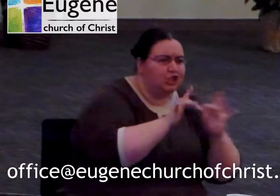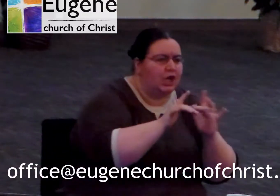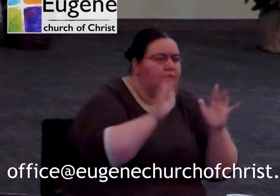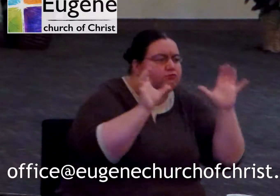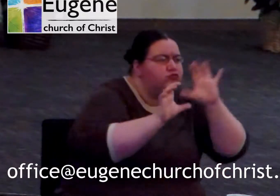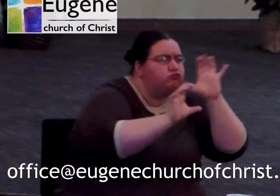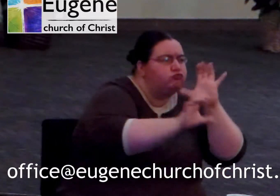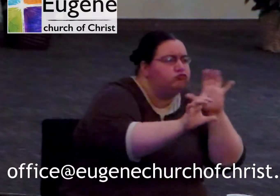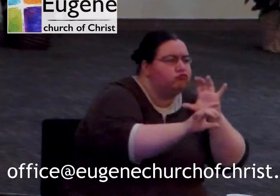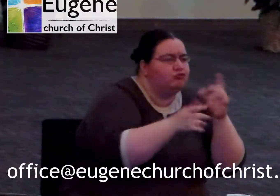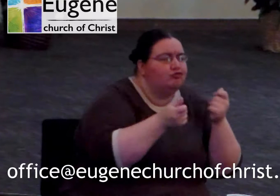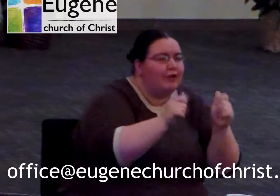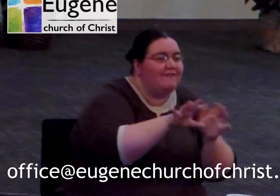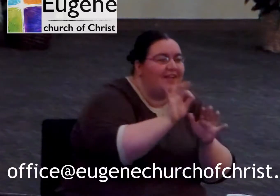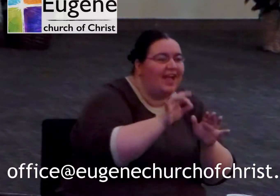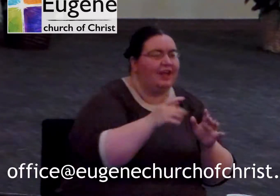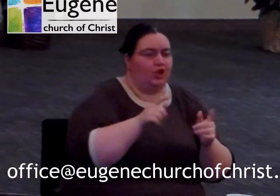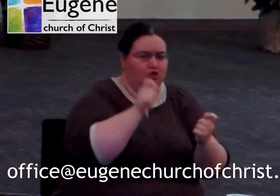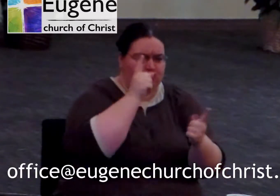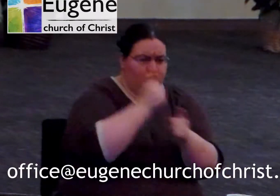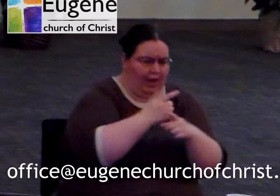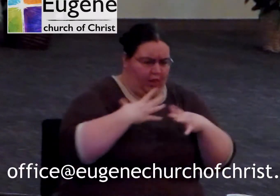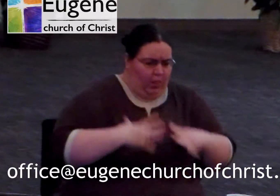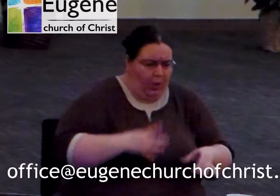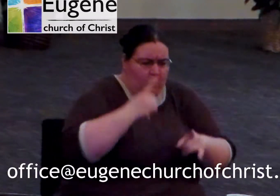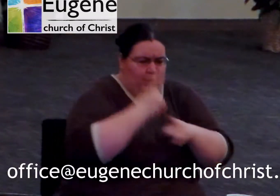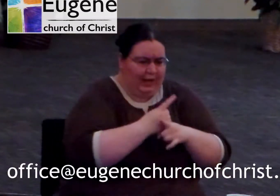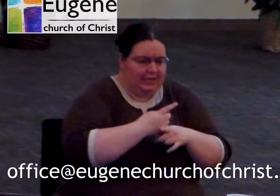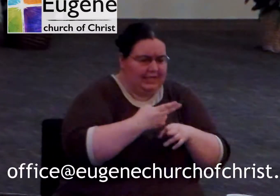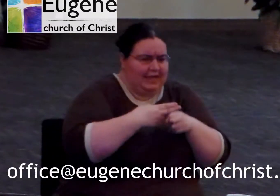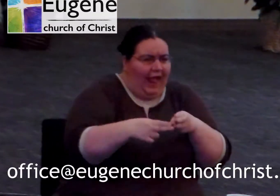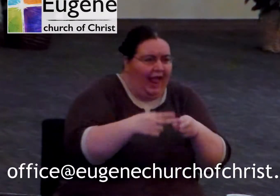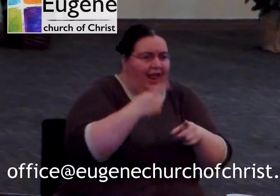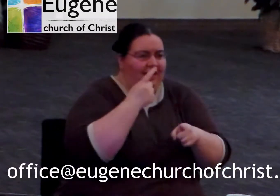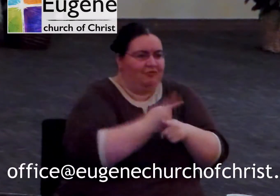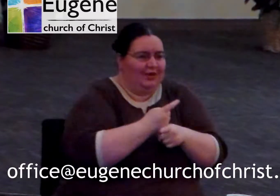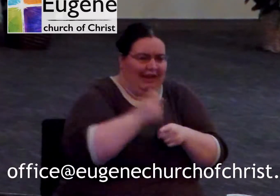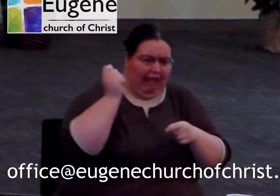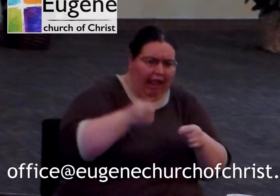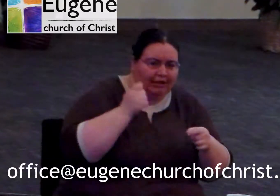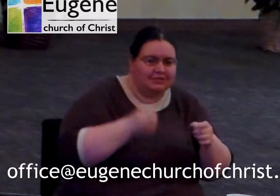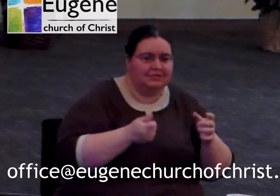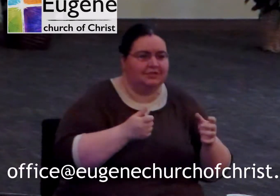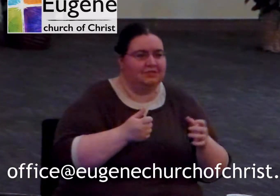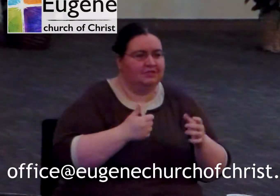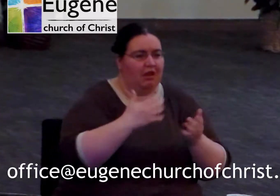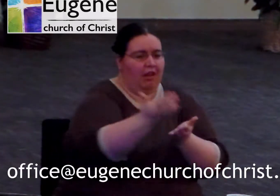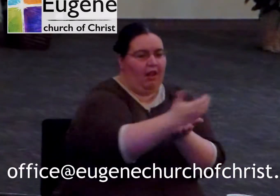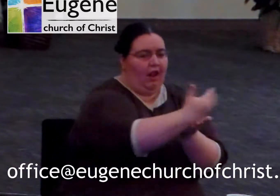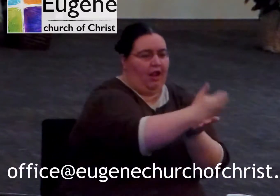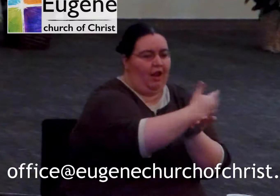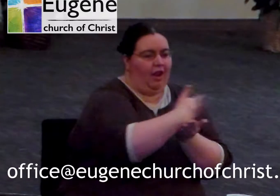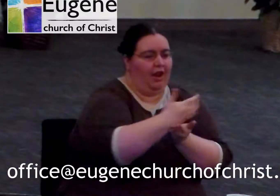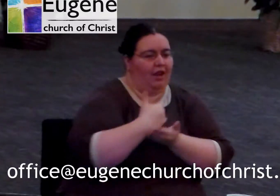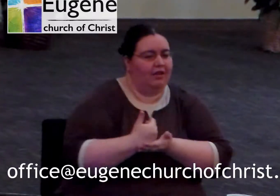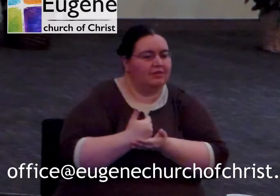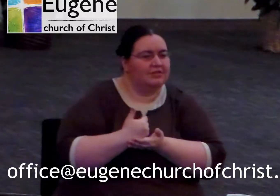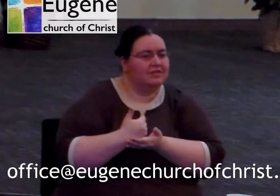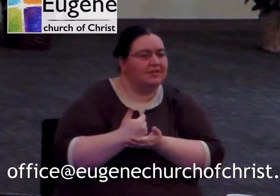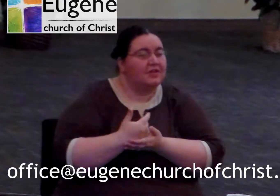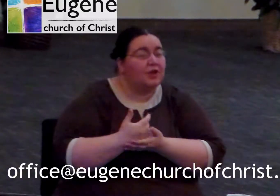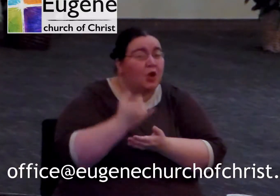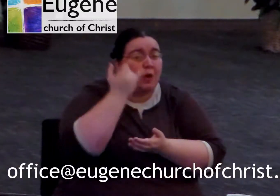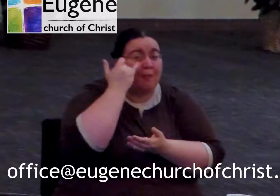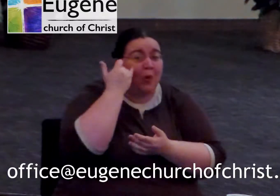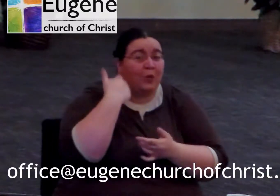into the woods and did anything with it, I'd just be pretending. I have a YouTube channel, and I had shot a YouTube video about some of the stuff